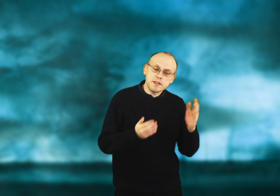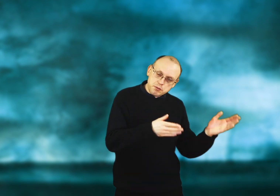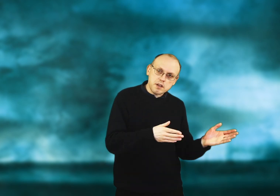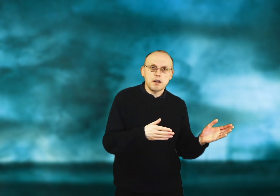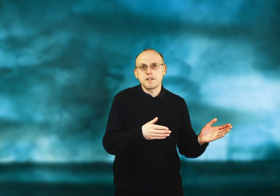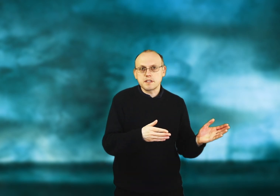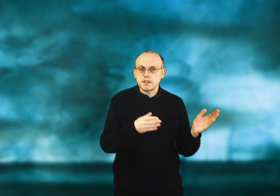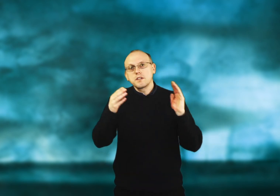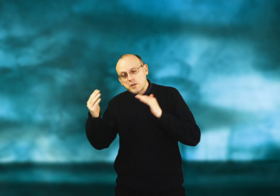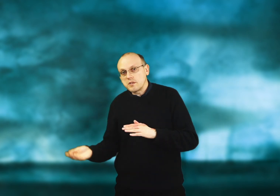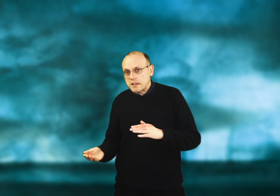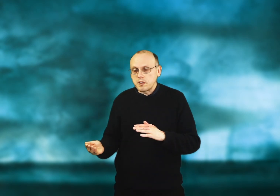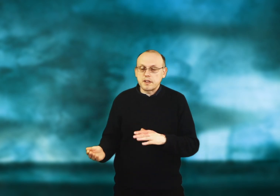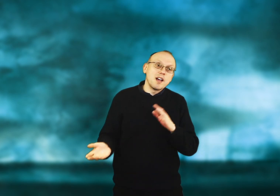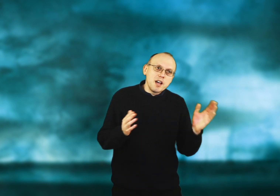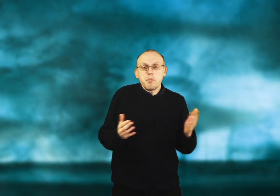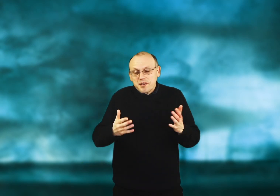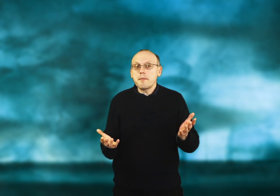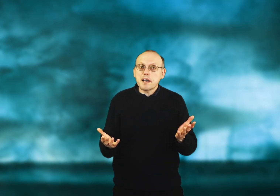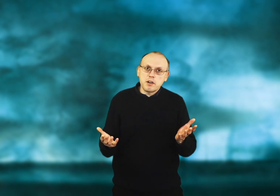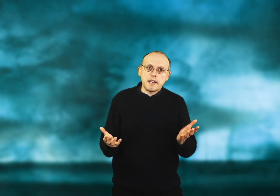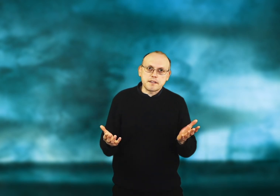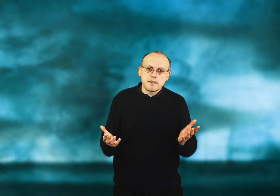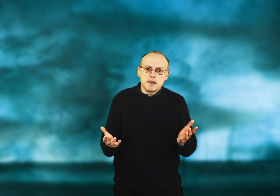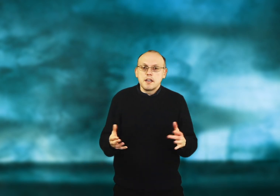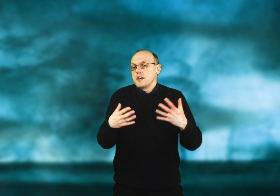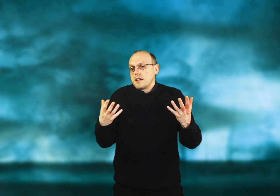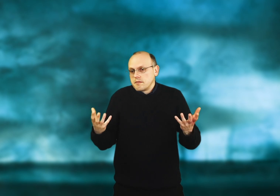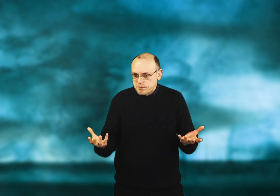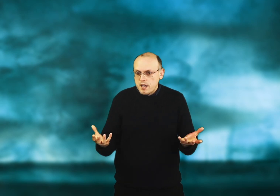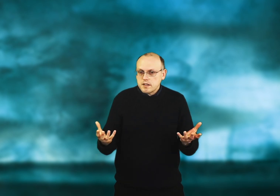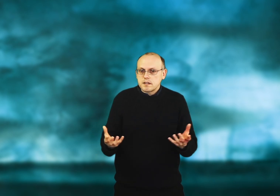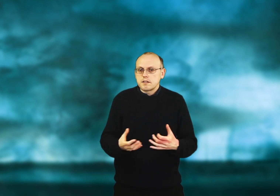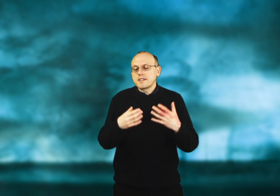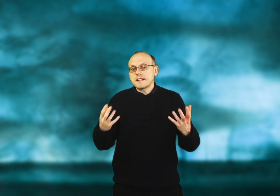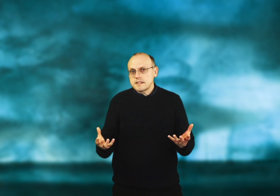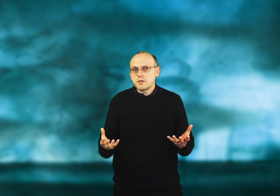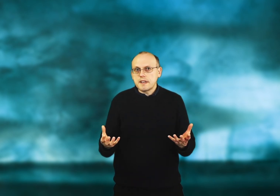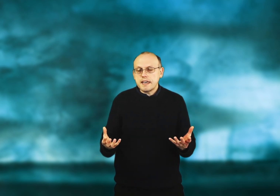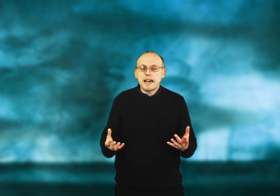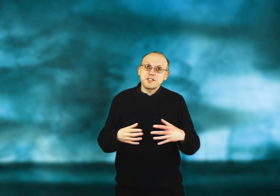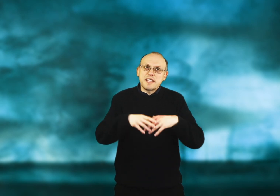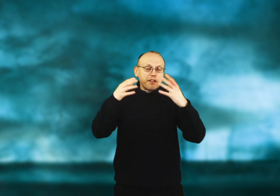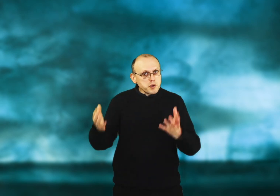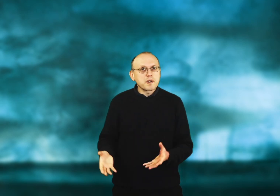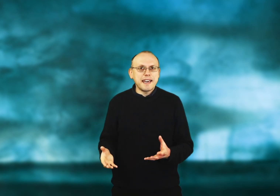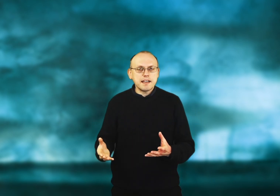one, others you don't need one. Both of them are correct. But the tendency today, actually in the UK compared